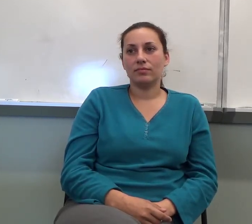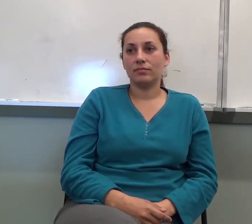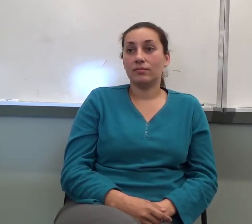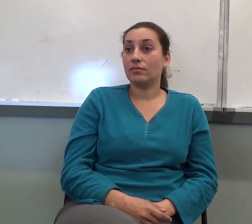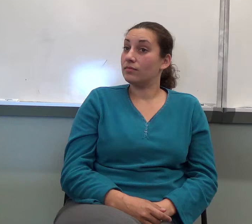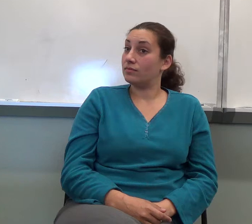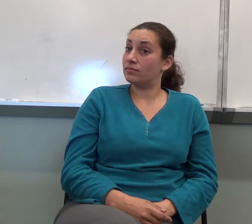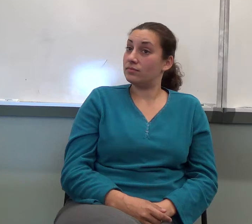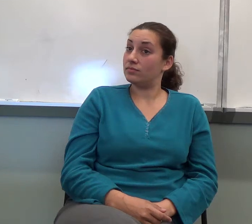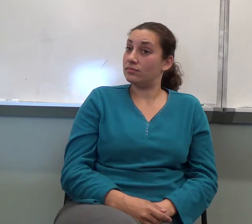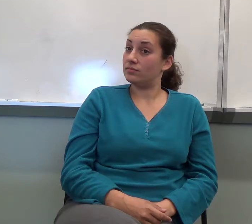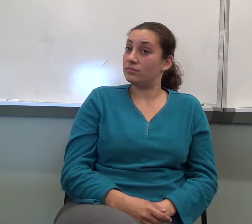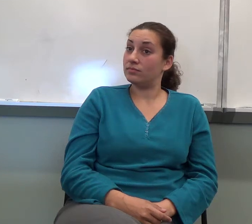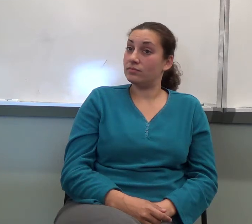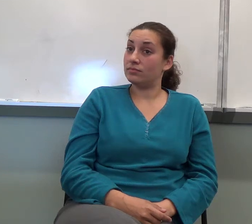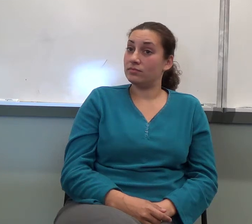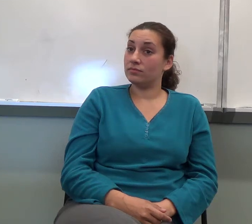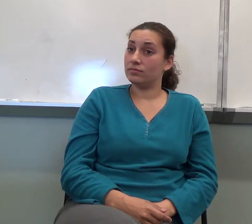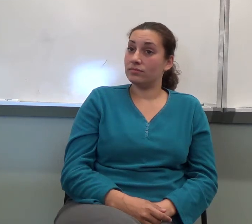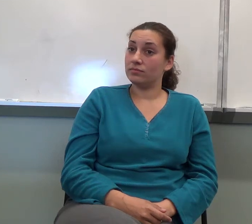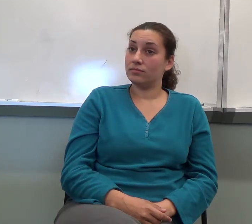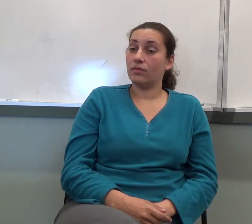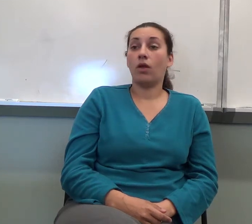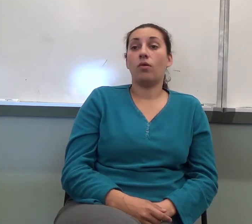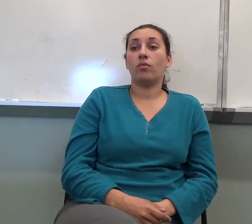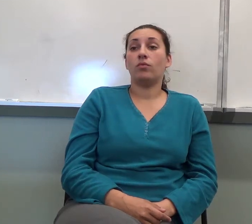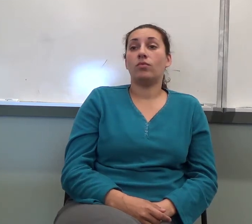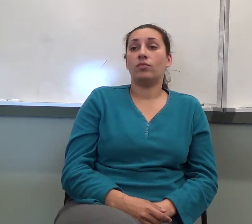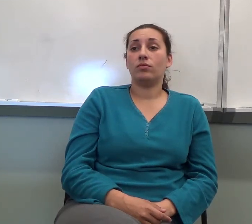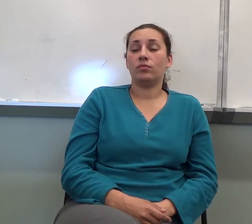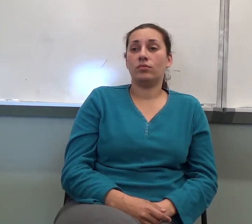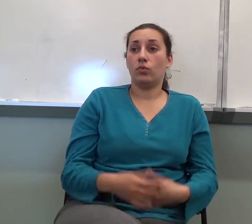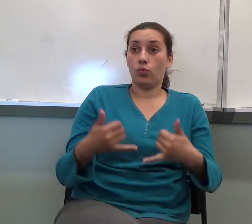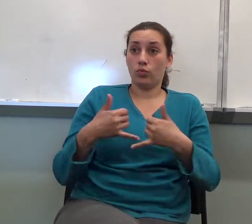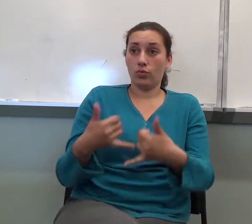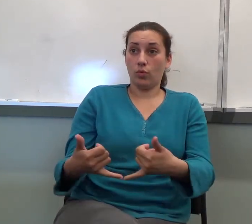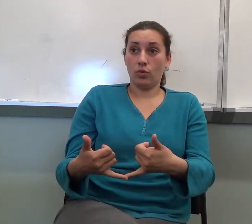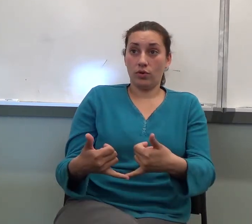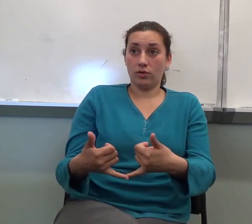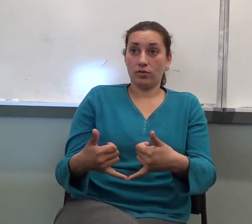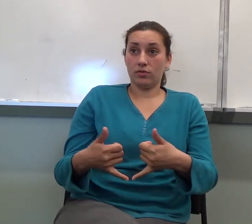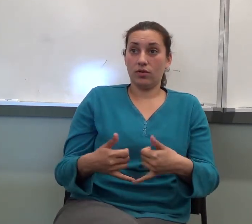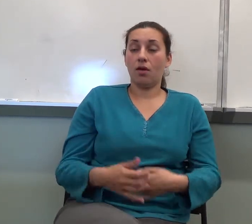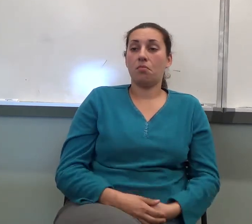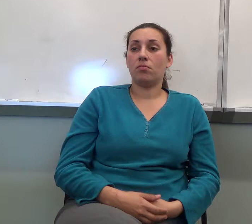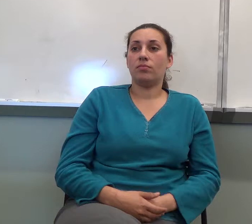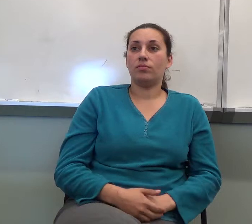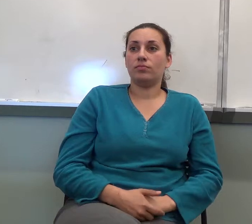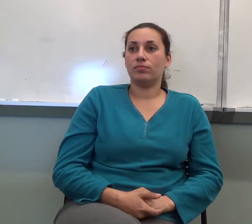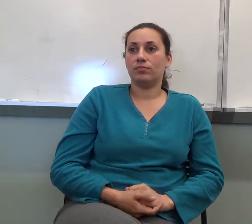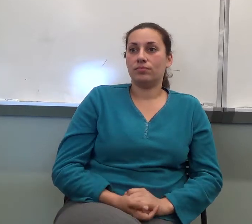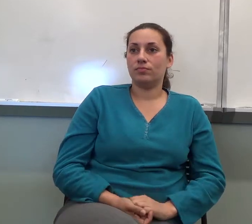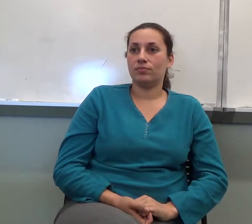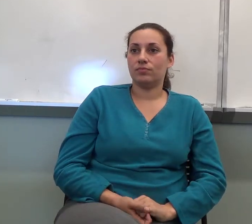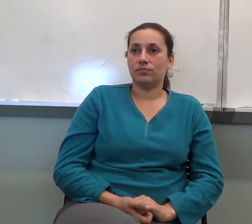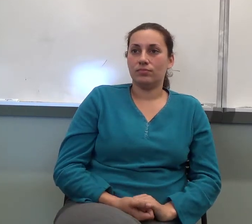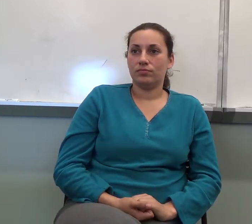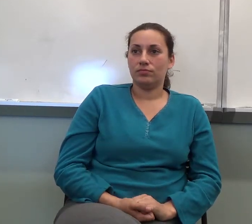and costs $1.49. Find the unit costs of dollars per ounce to determine the better buy. So we've got